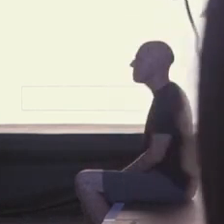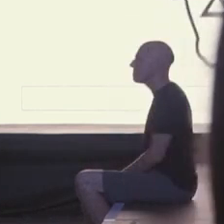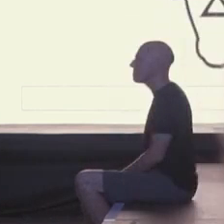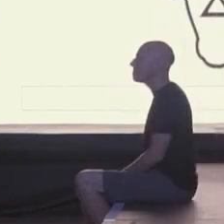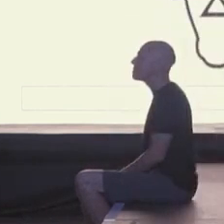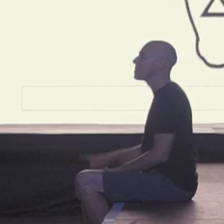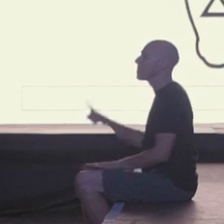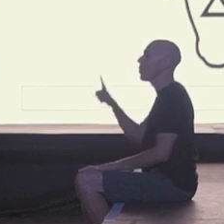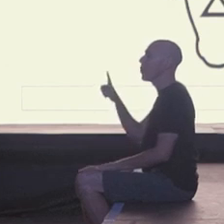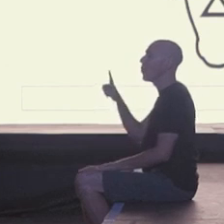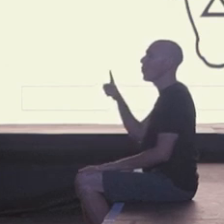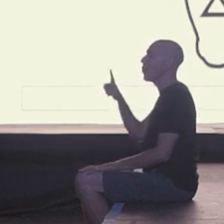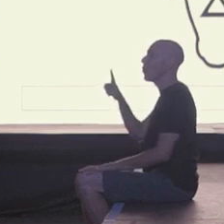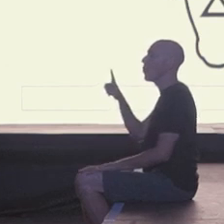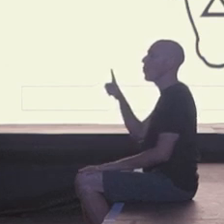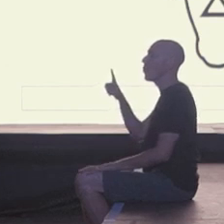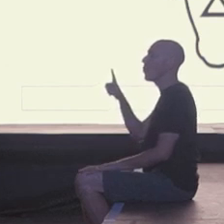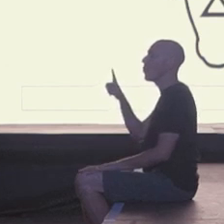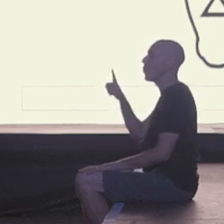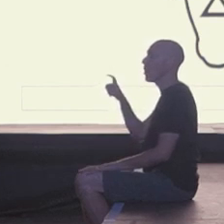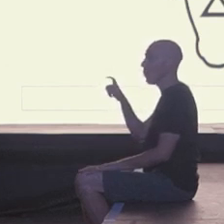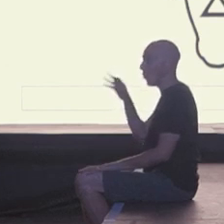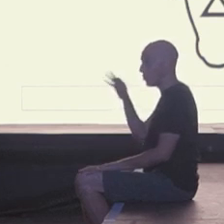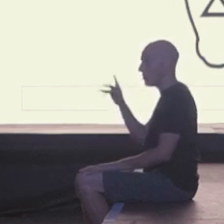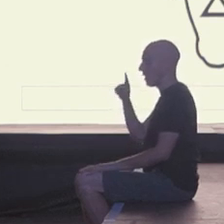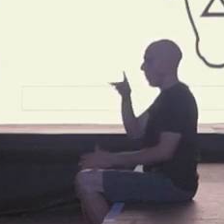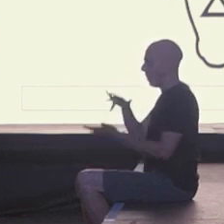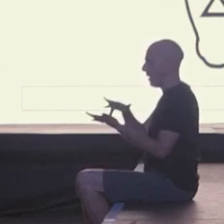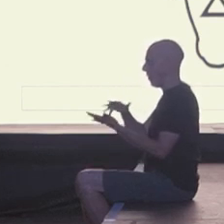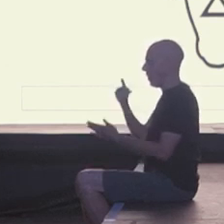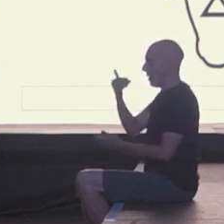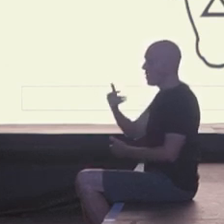Okay, we'll do a question from the front, then we'll go back to the middle or back.